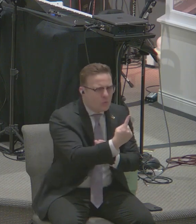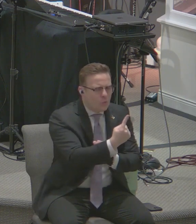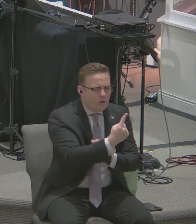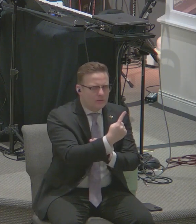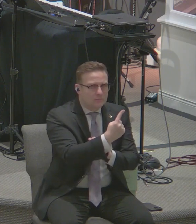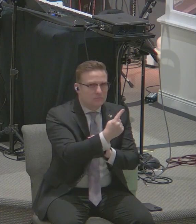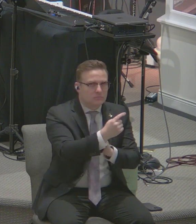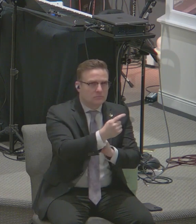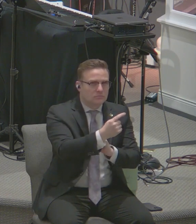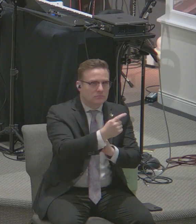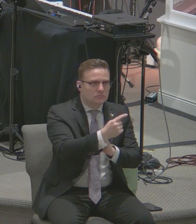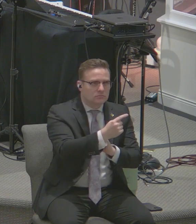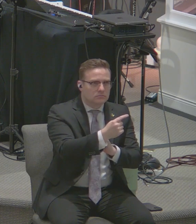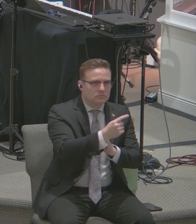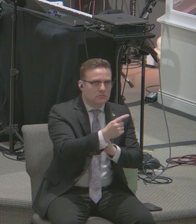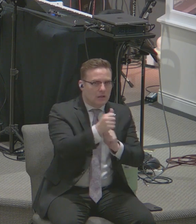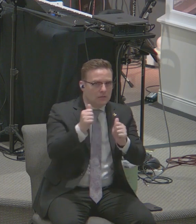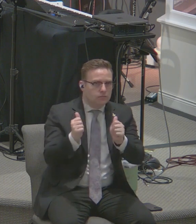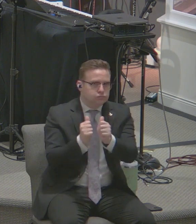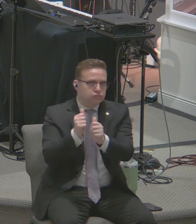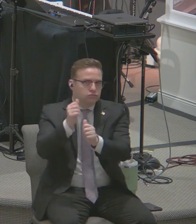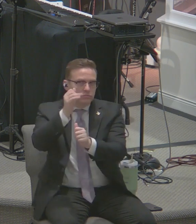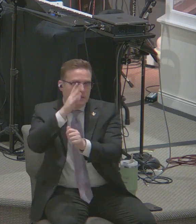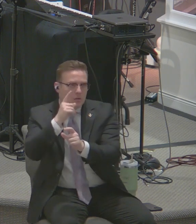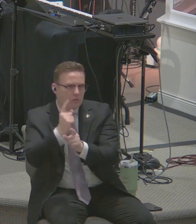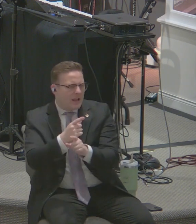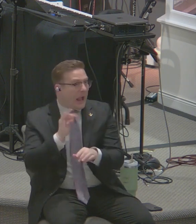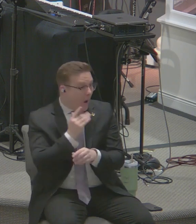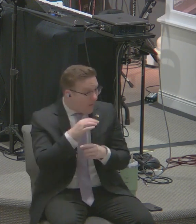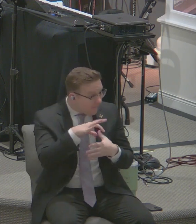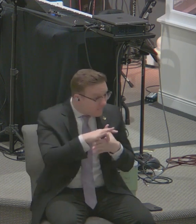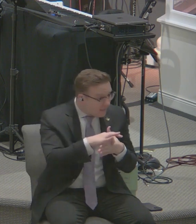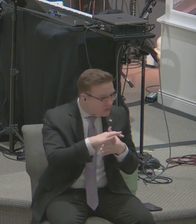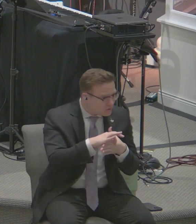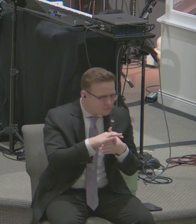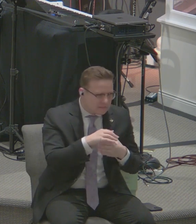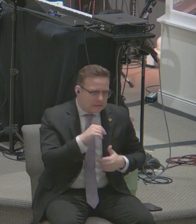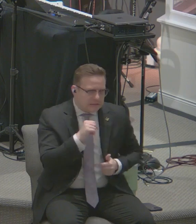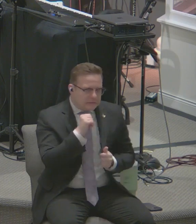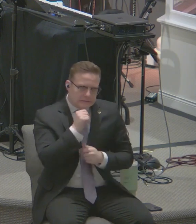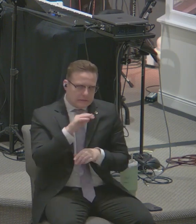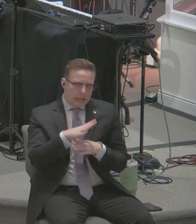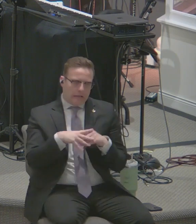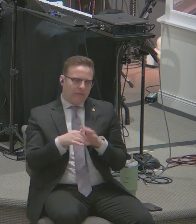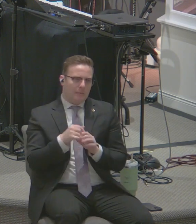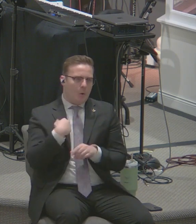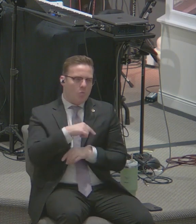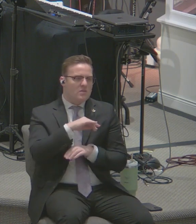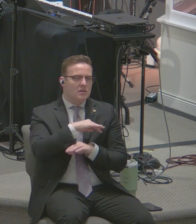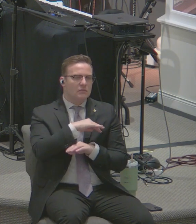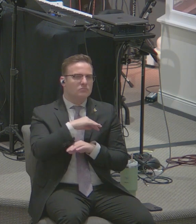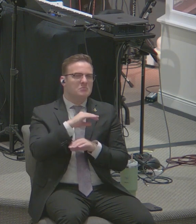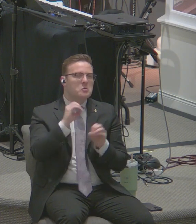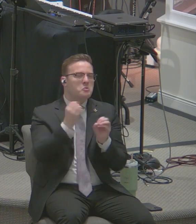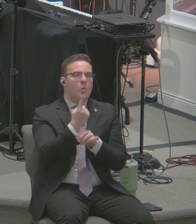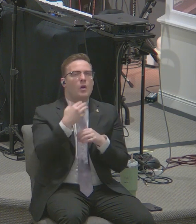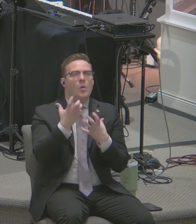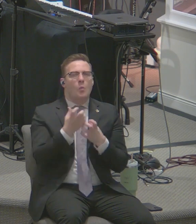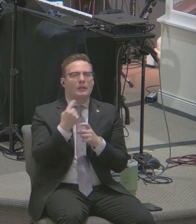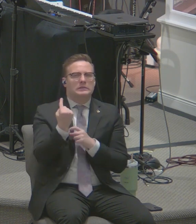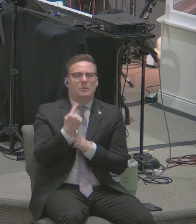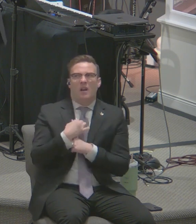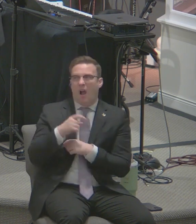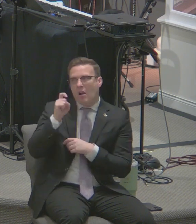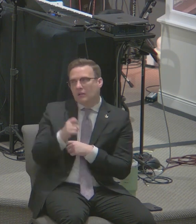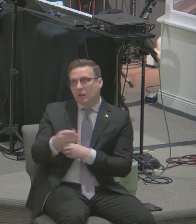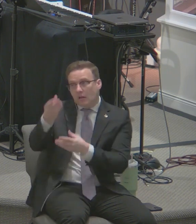make our flesh comfortable because none of us wants to have someone that we have to answer to. None of